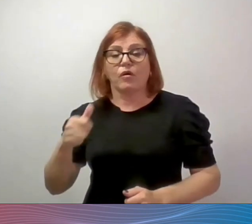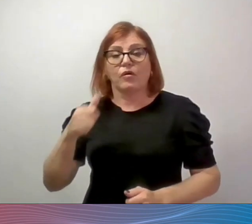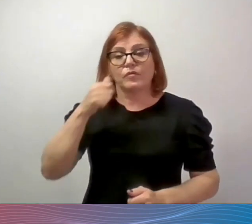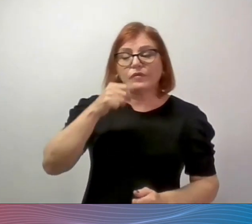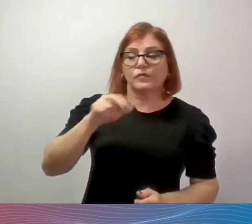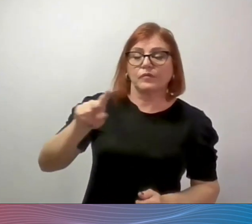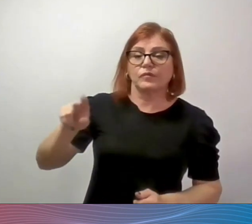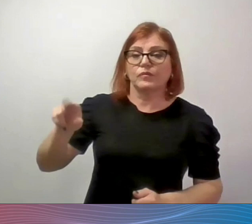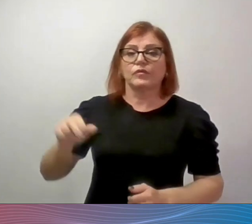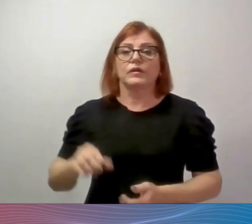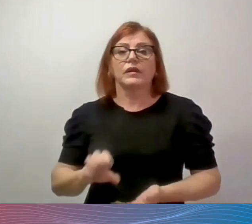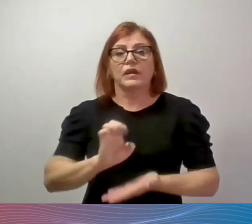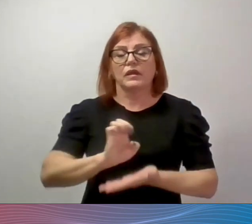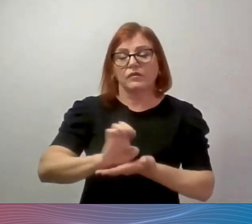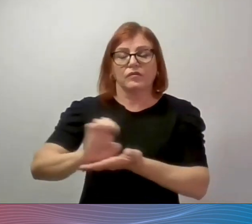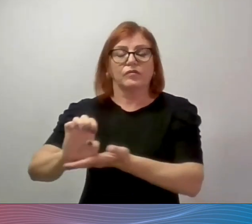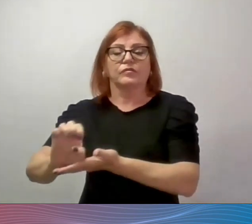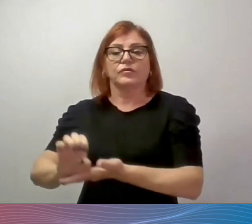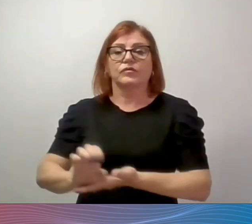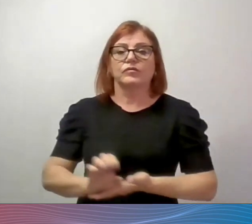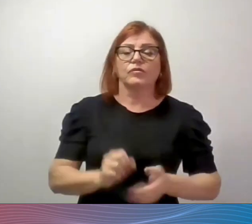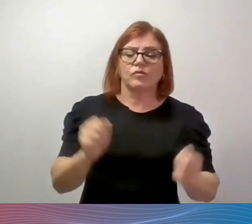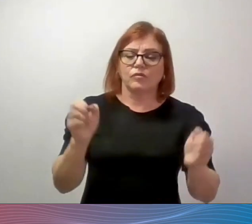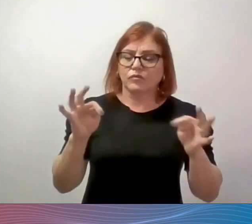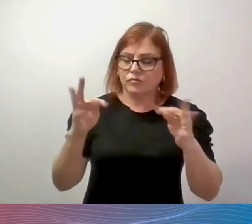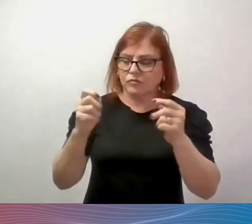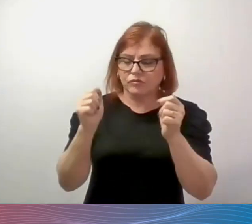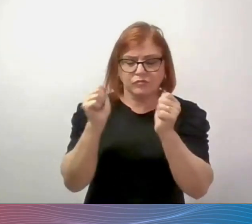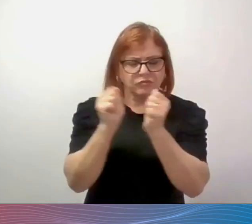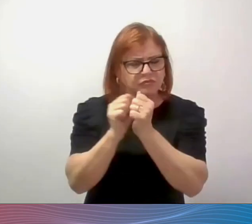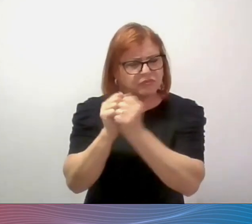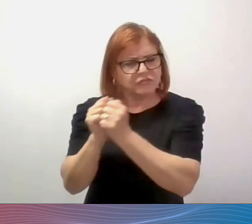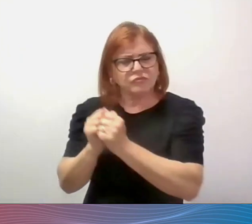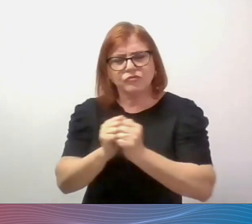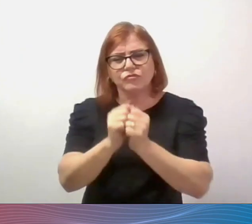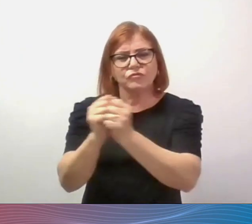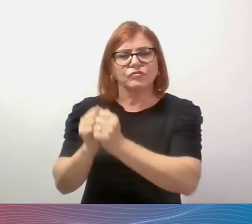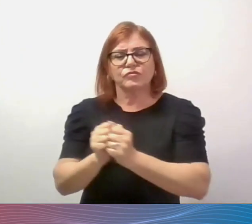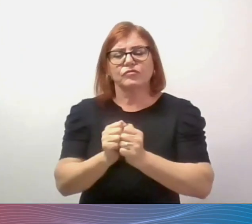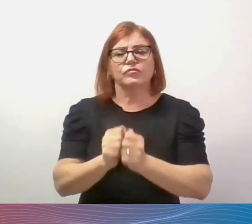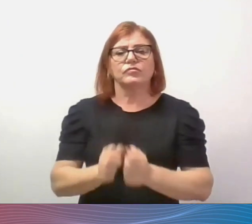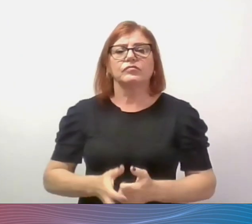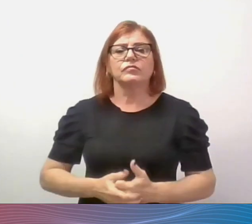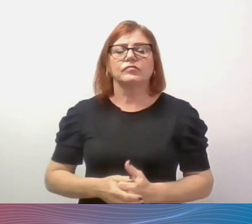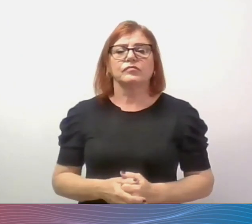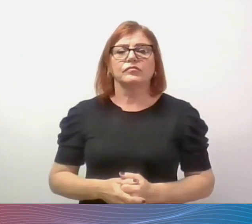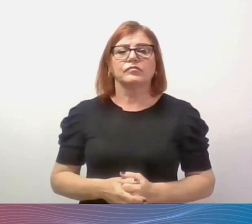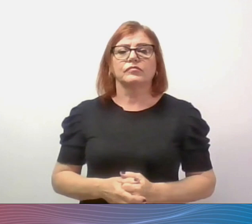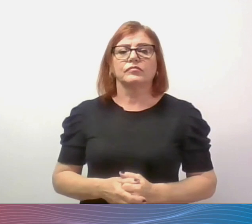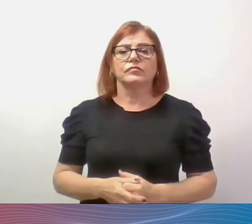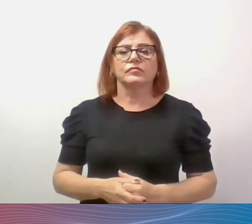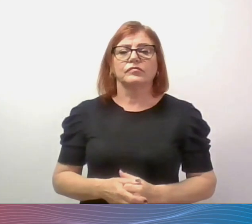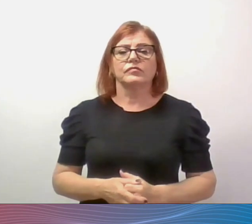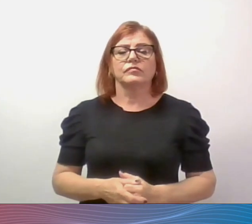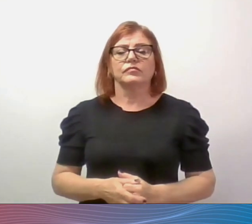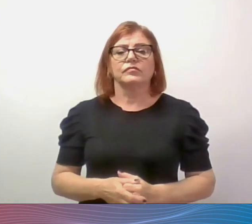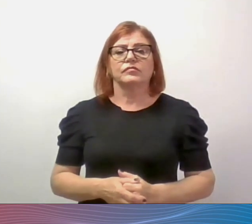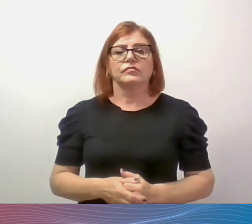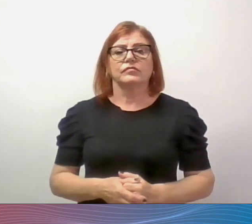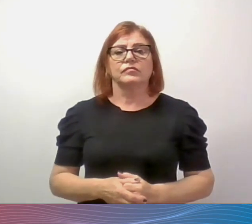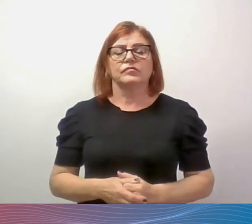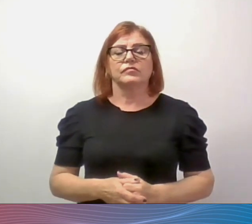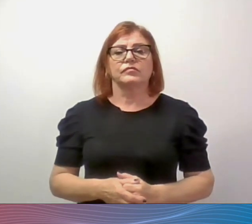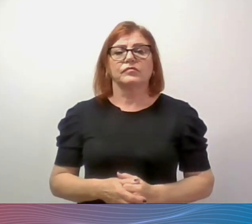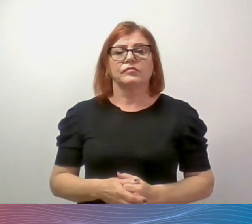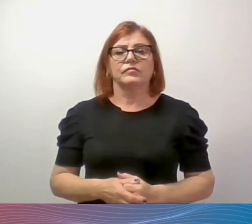irmãs, né, todos juntos. We have here brothers and sisters, the co-porters, brothers and sisters, and all together. Porque